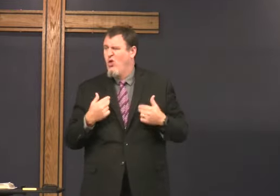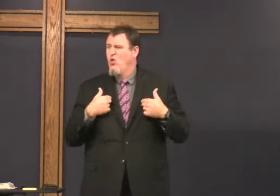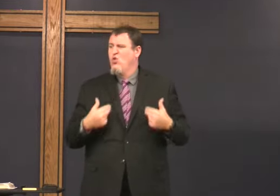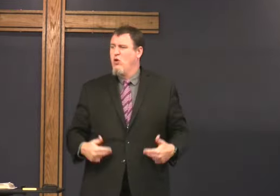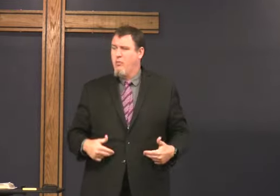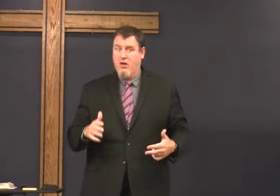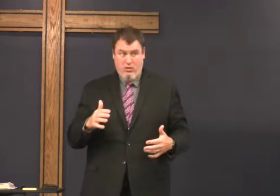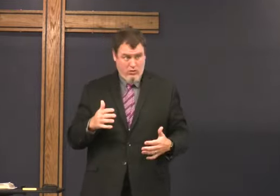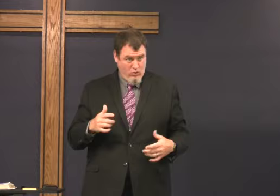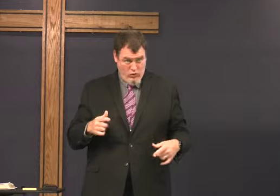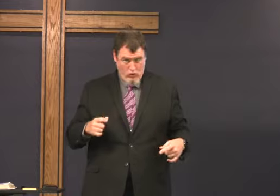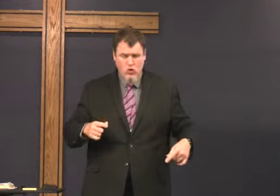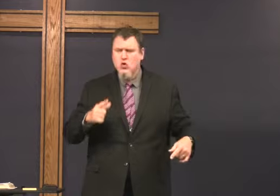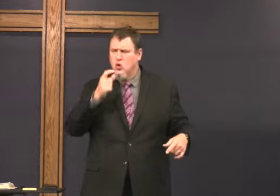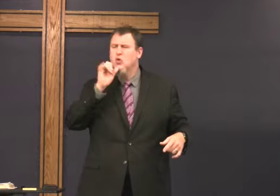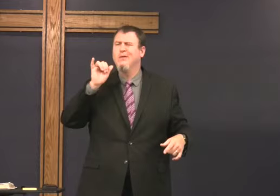I'm still made of flesh.